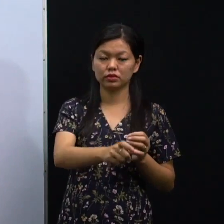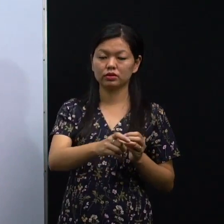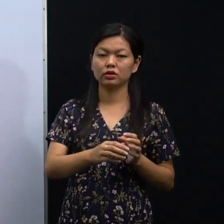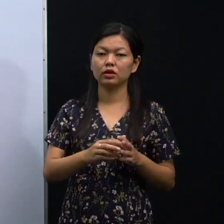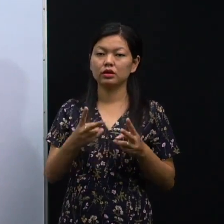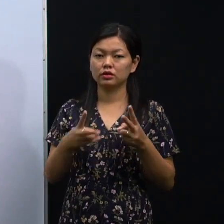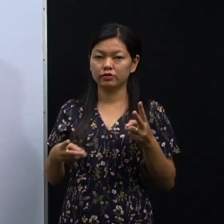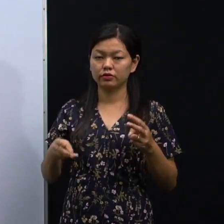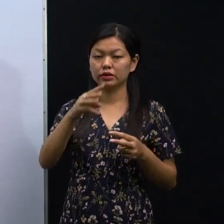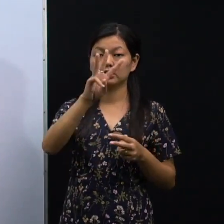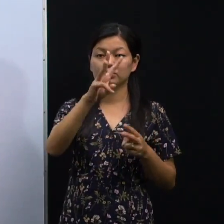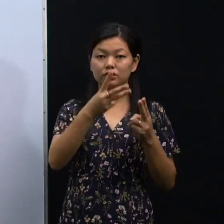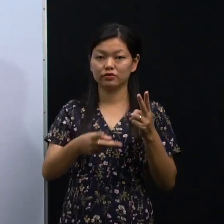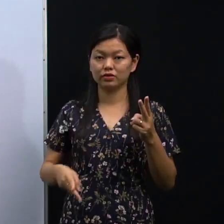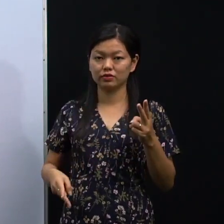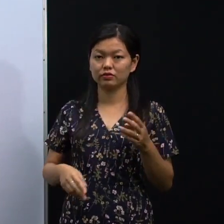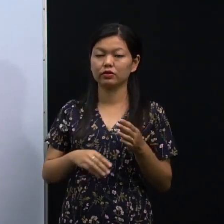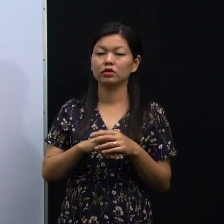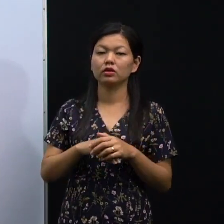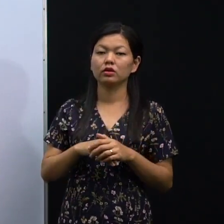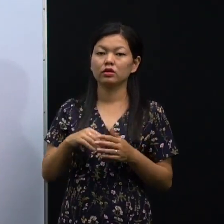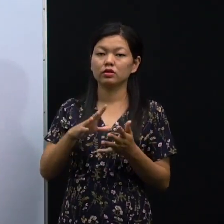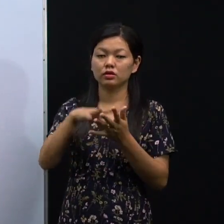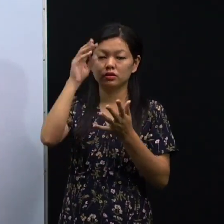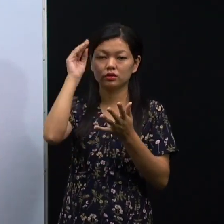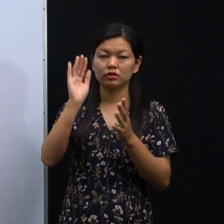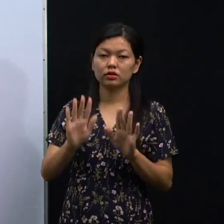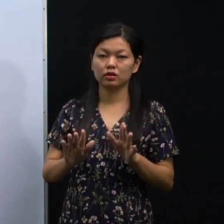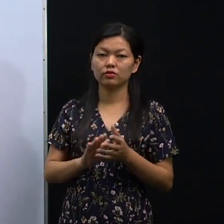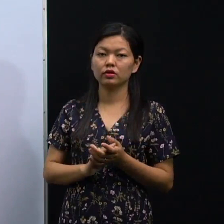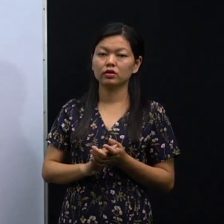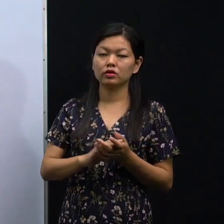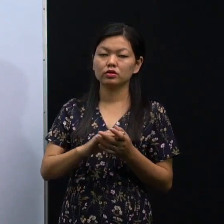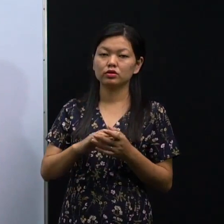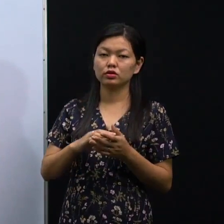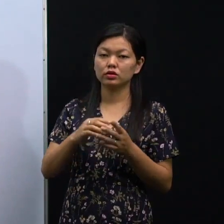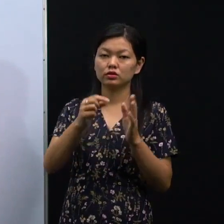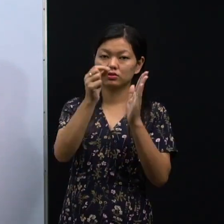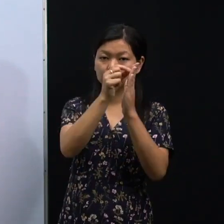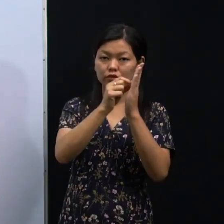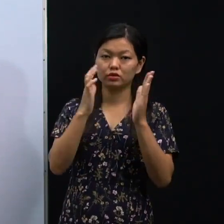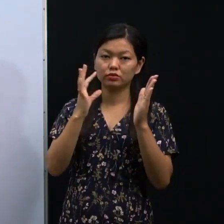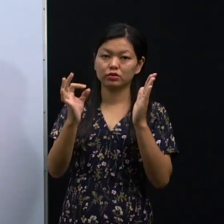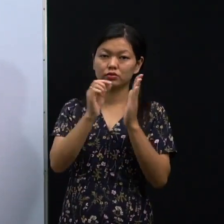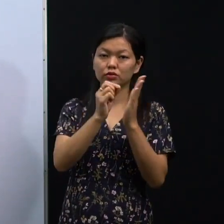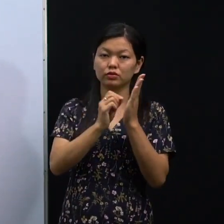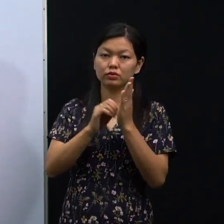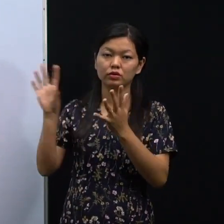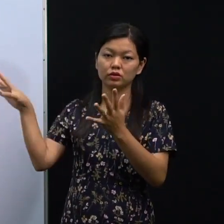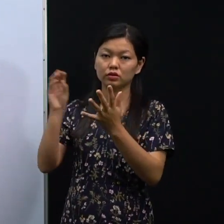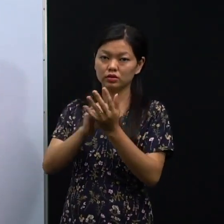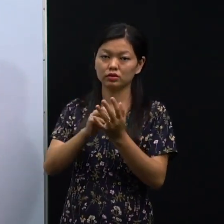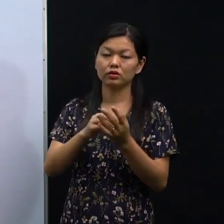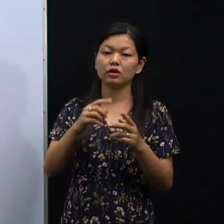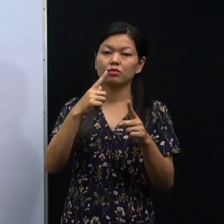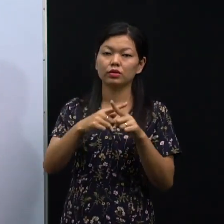you note down the important points, and then the diagram or the postulates, you refer to your NCERT science